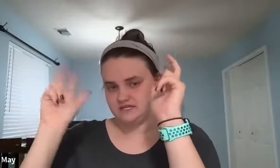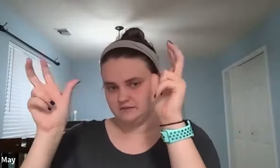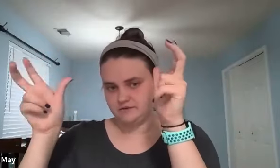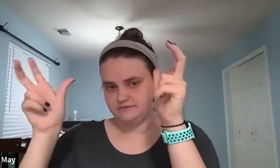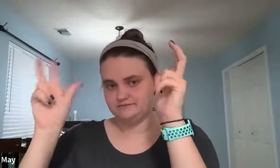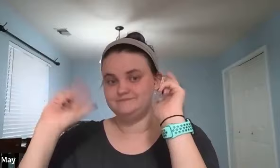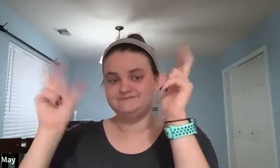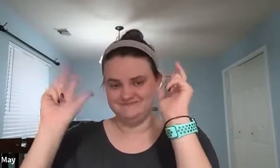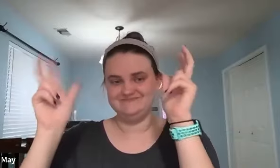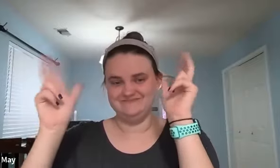Basketball.